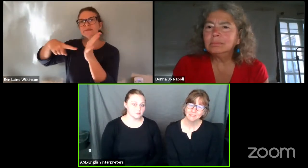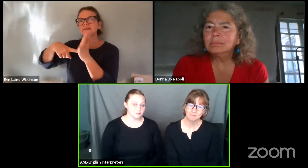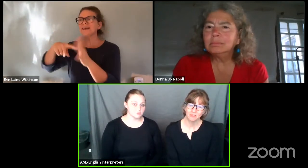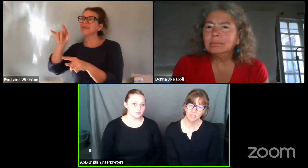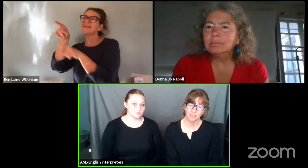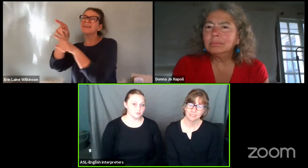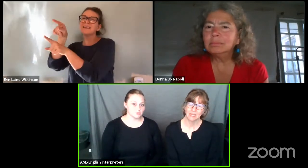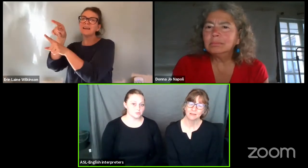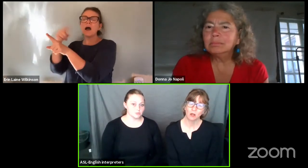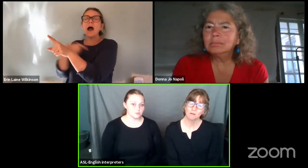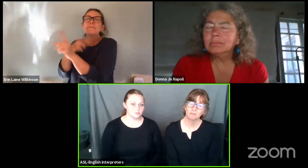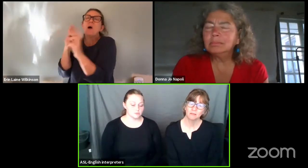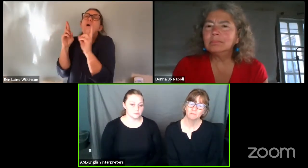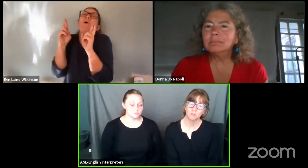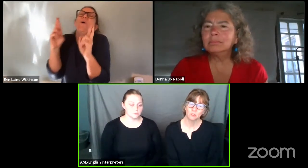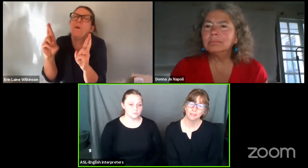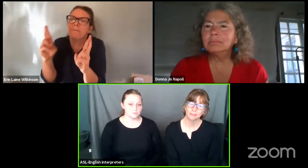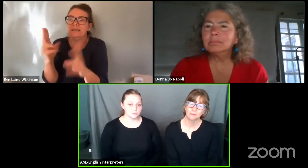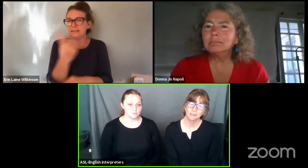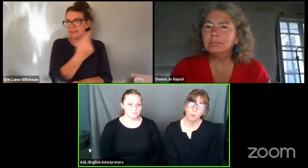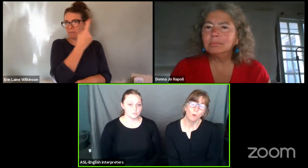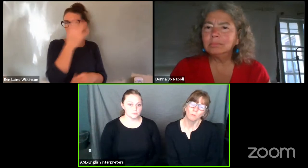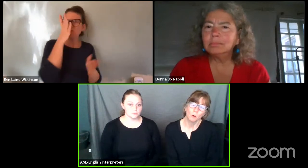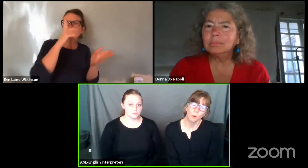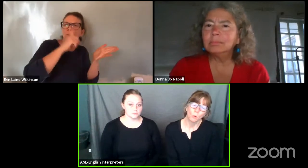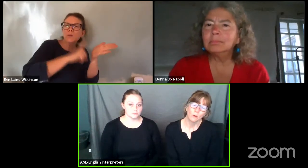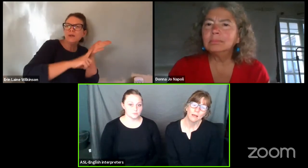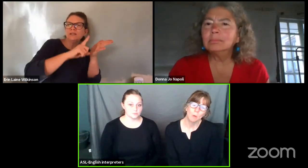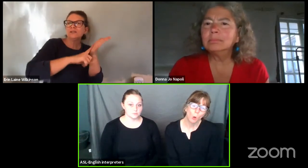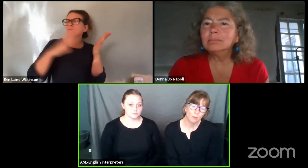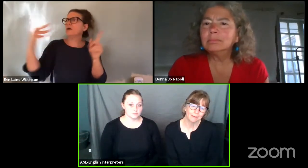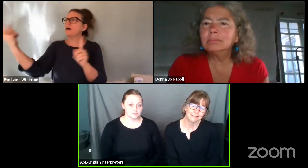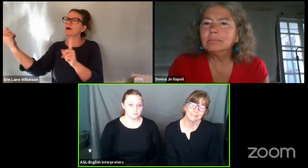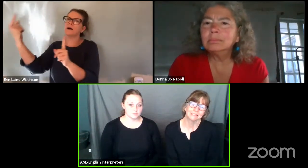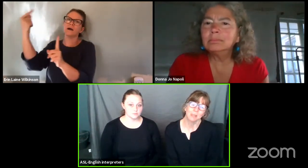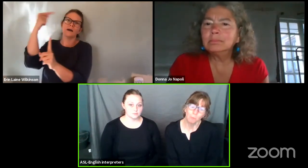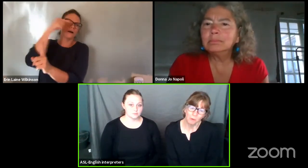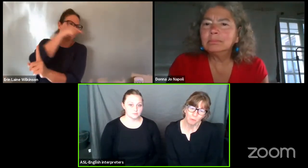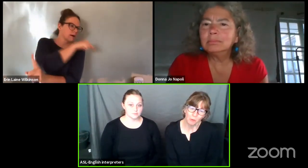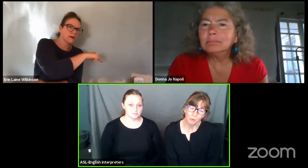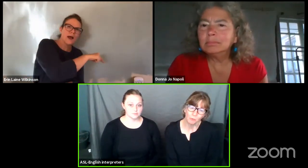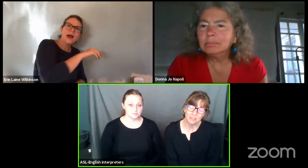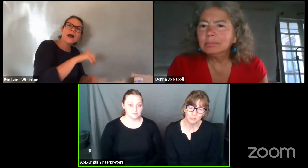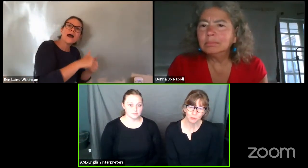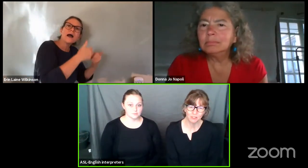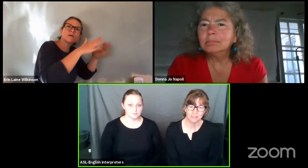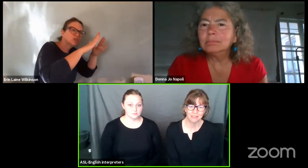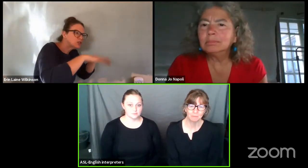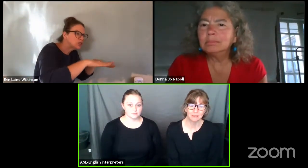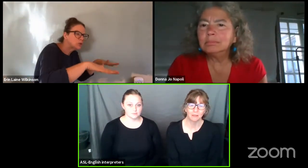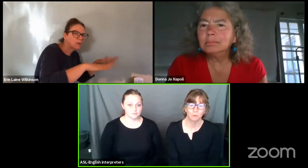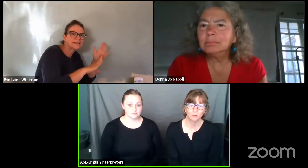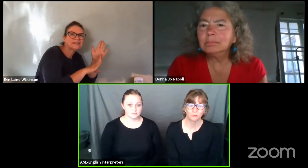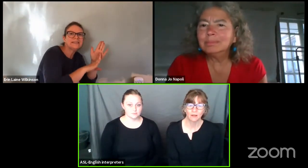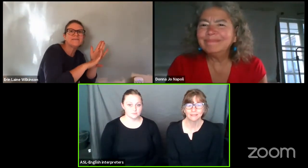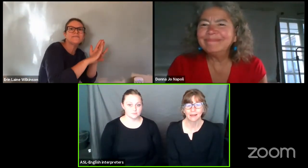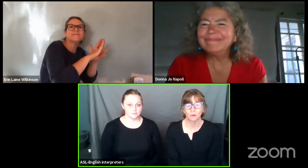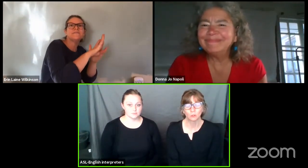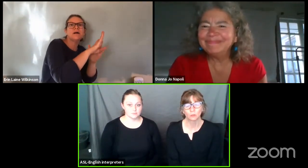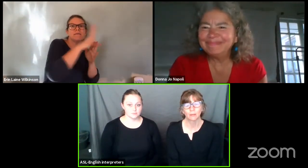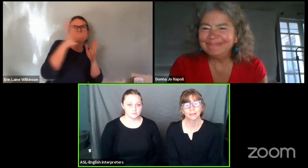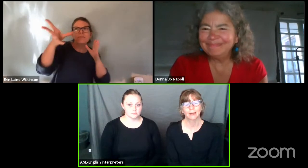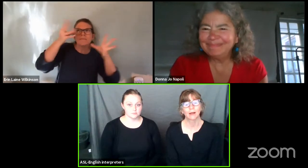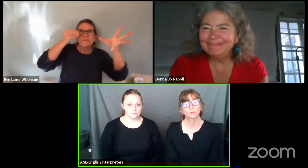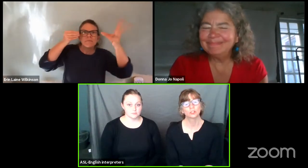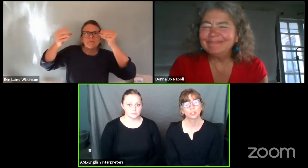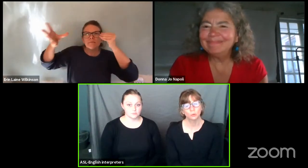a blend of things. And often I feel like, well, what I'm hoping is that someone will research this and be able to find out